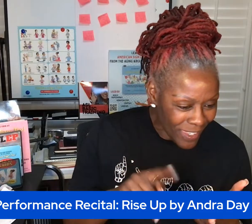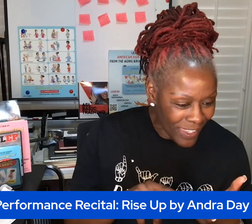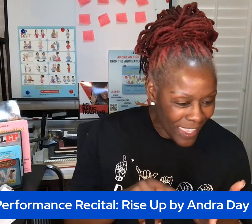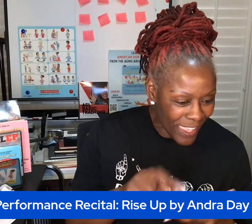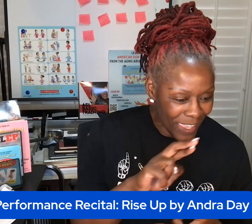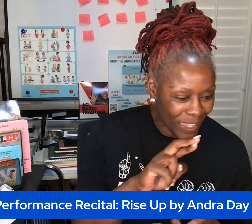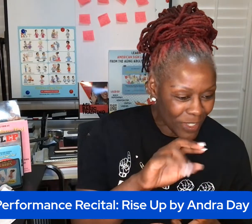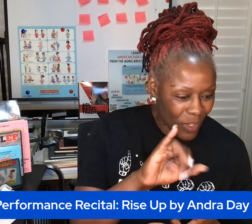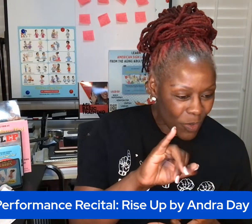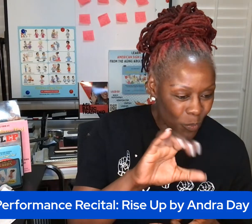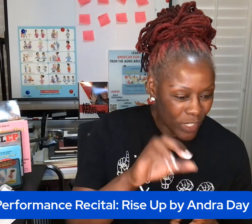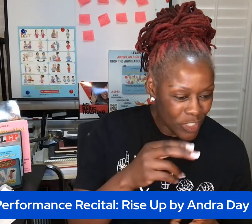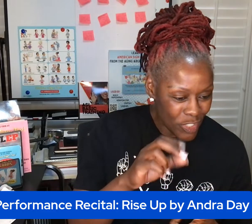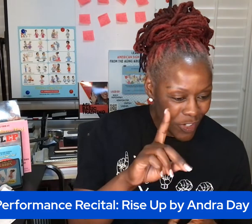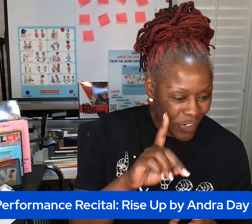LJP, and Richard